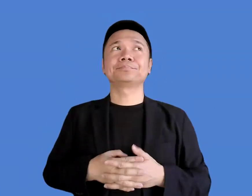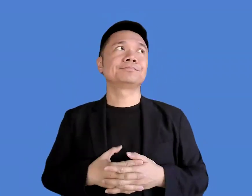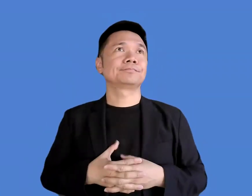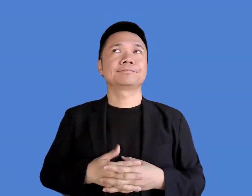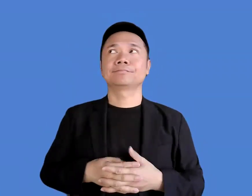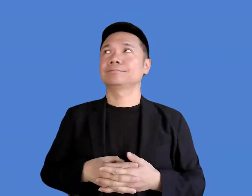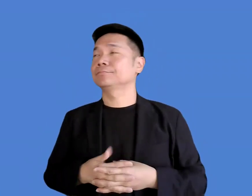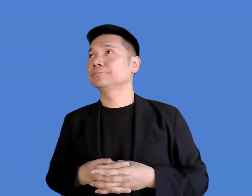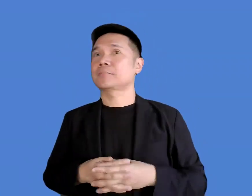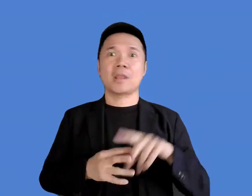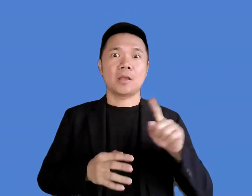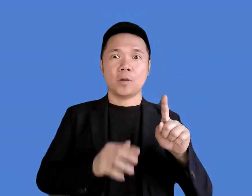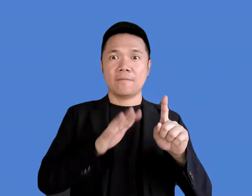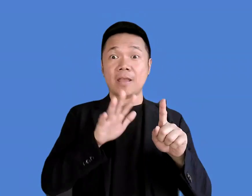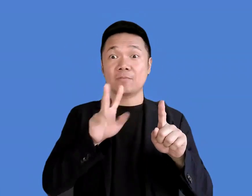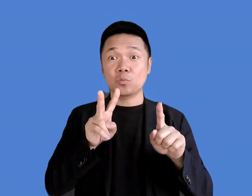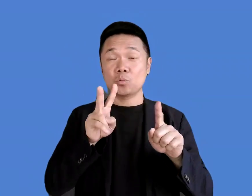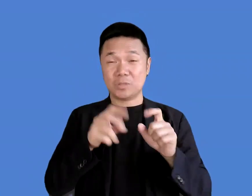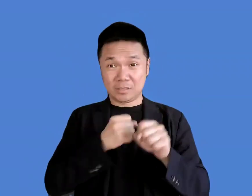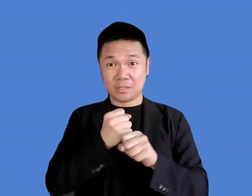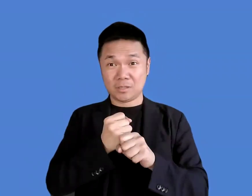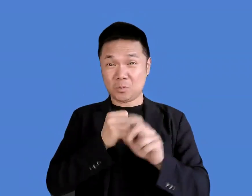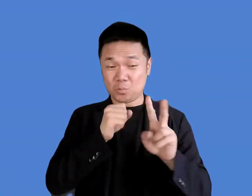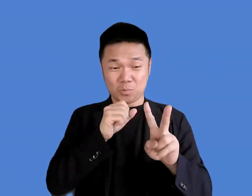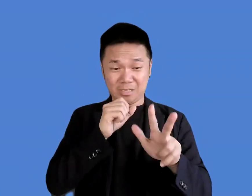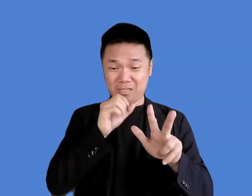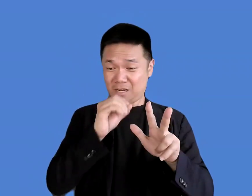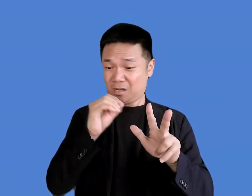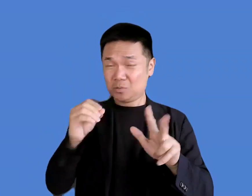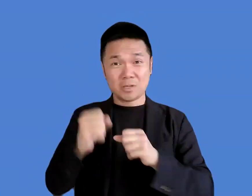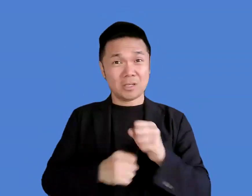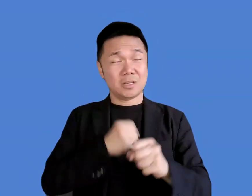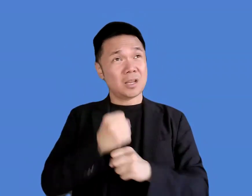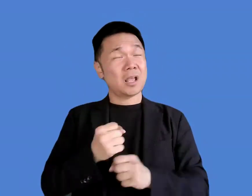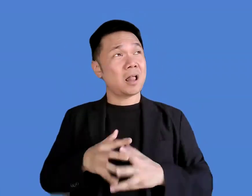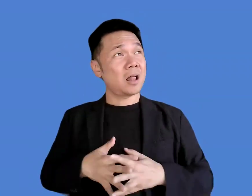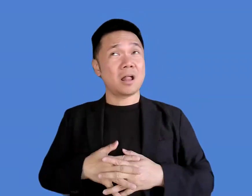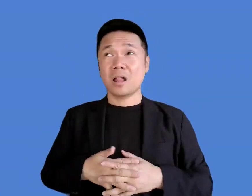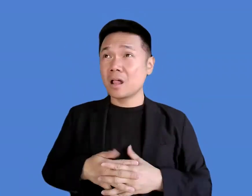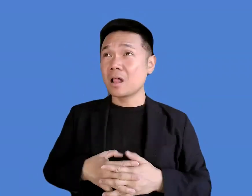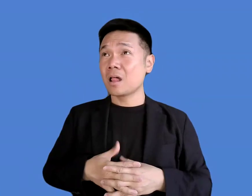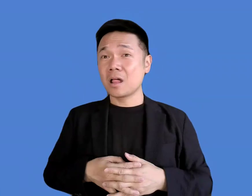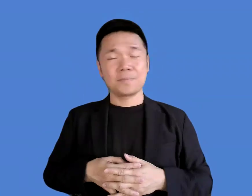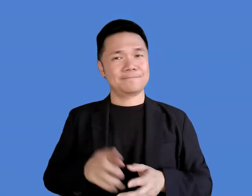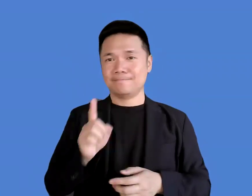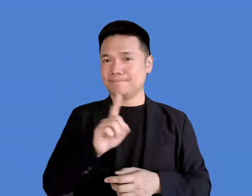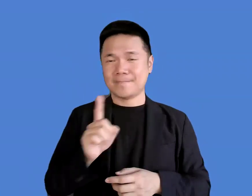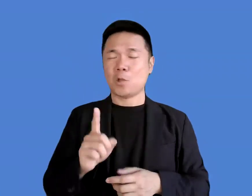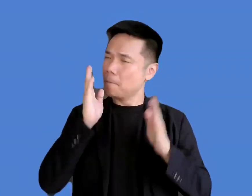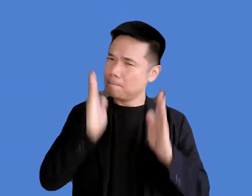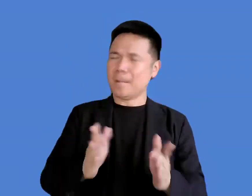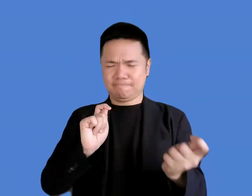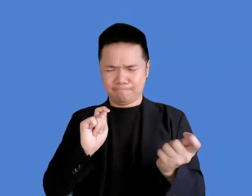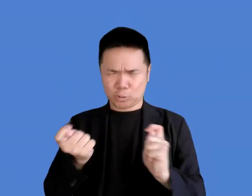300 years for that matter, to achieve total gender equality. Some changes need to be made. So the Gender Equality,